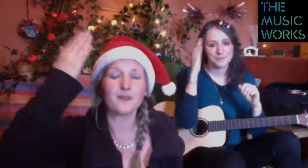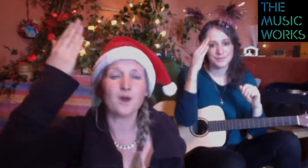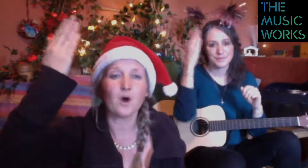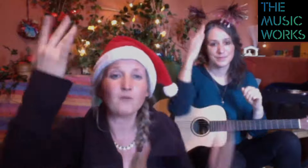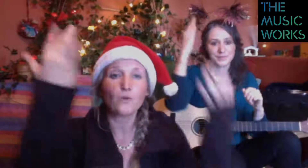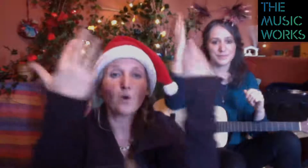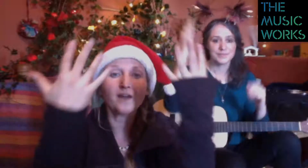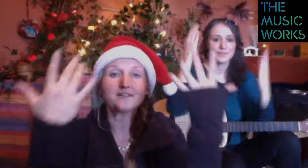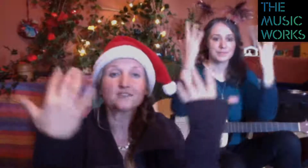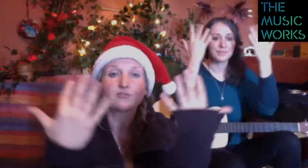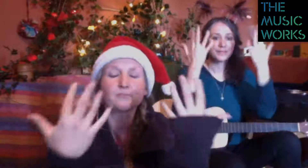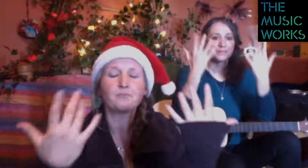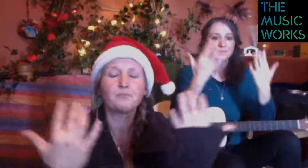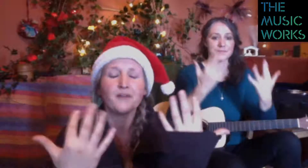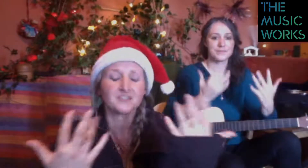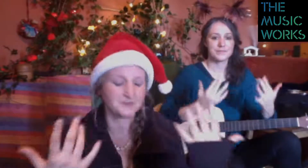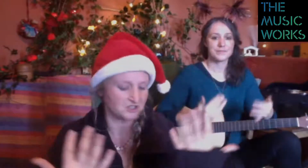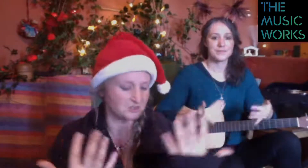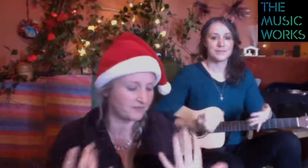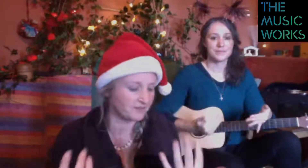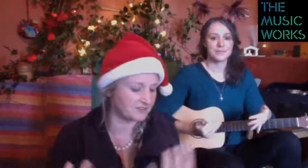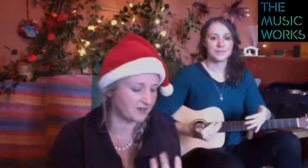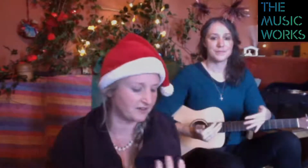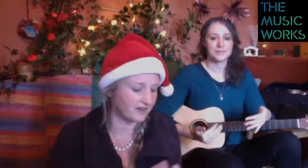of a white Christmas. Just bring the snow down.